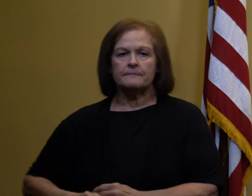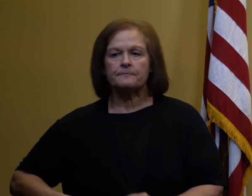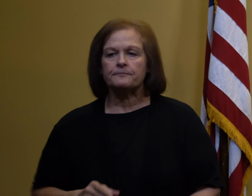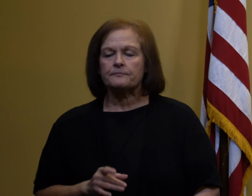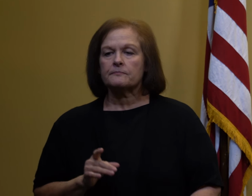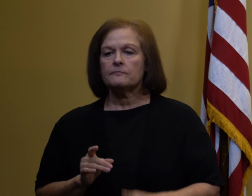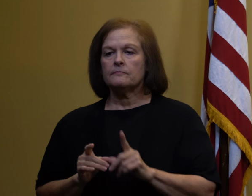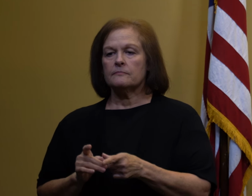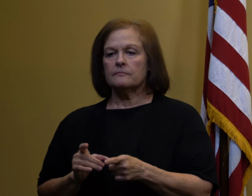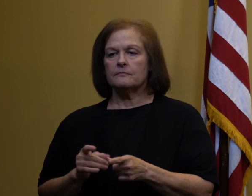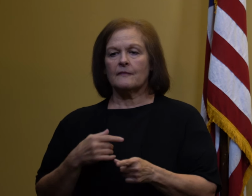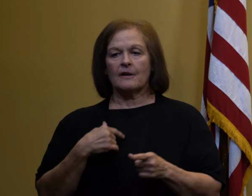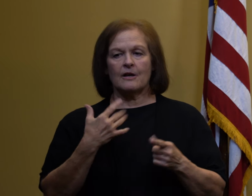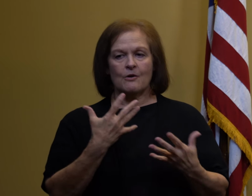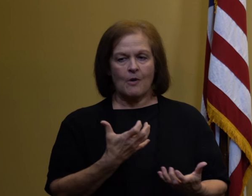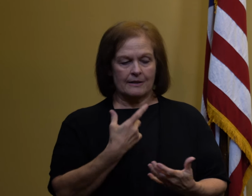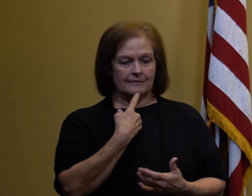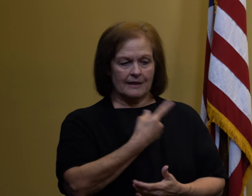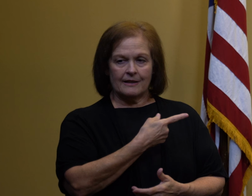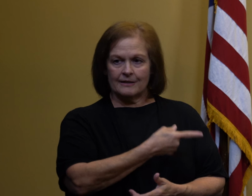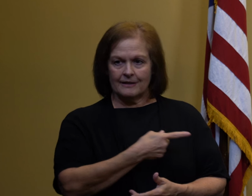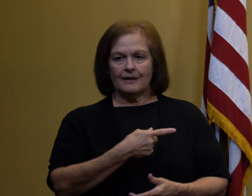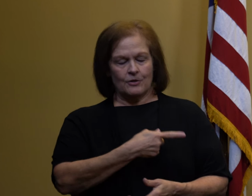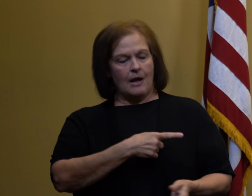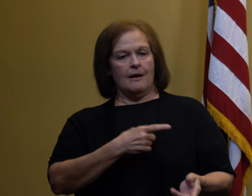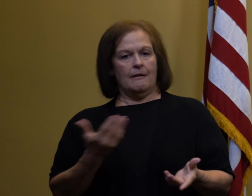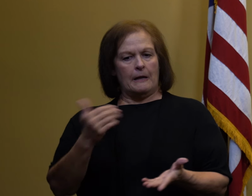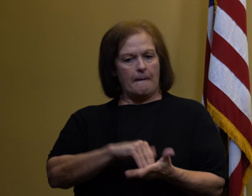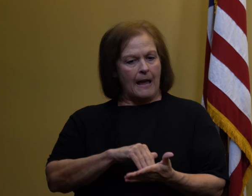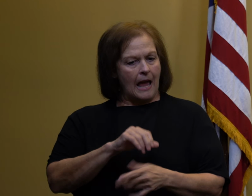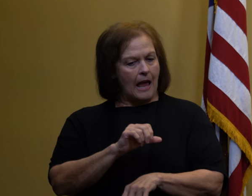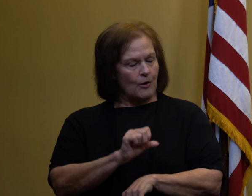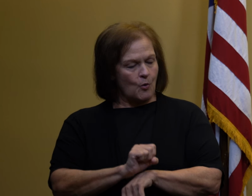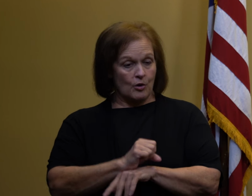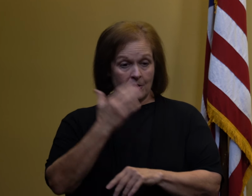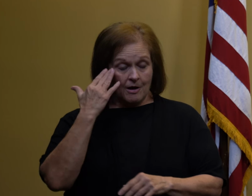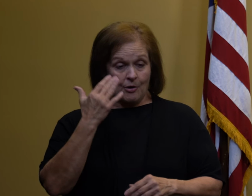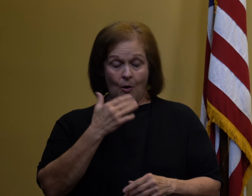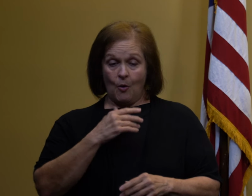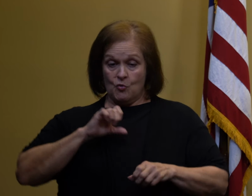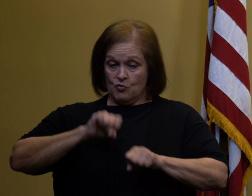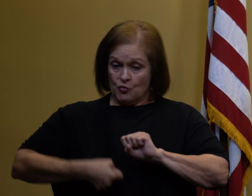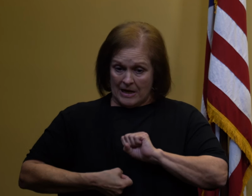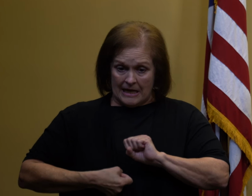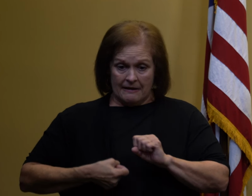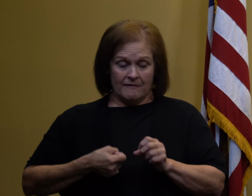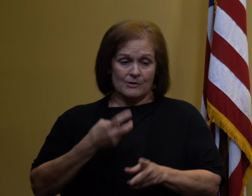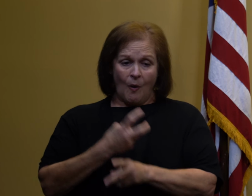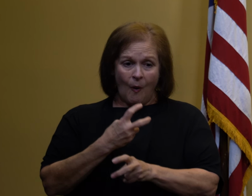WGNO. I wanted to commend your strength for returning to work because grief can be paralyzing, so I wanted to note